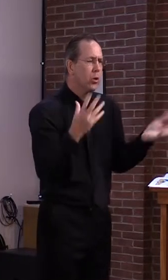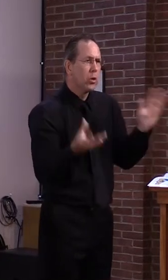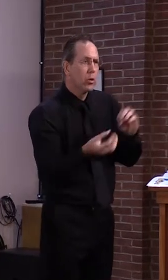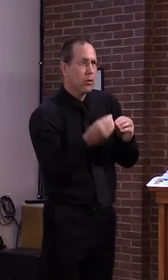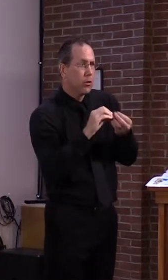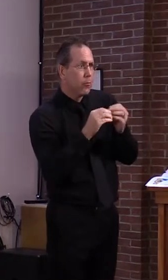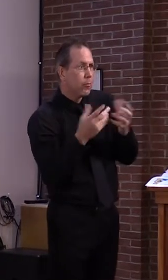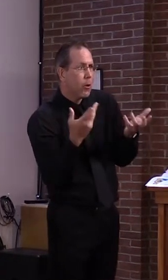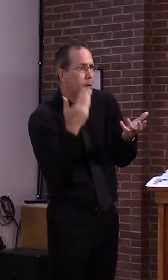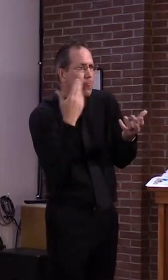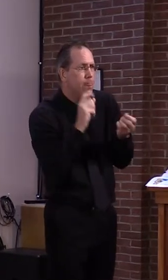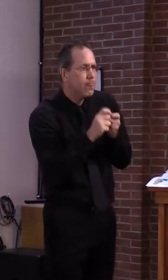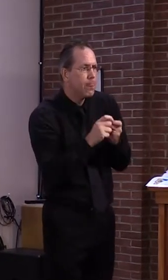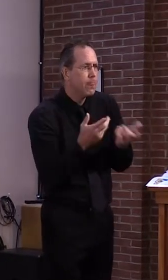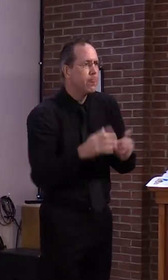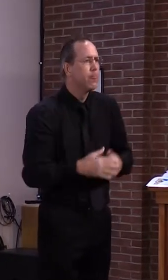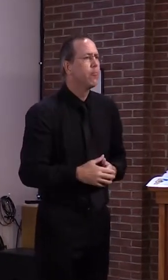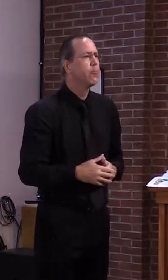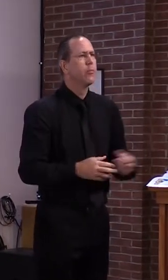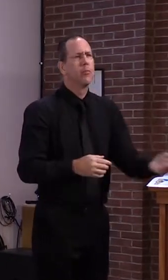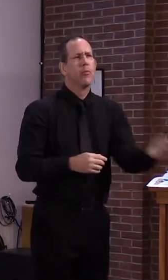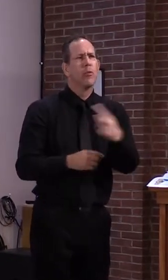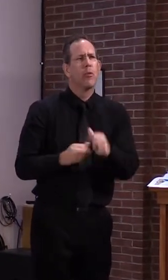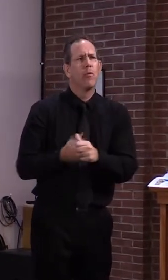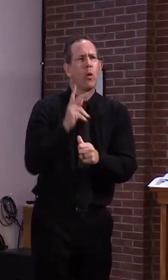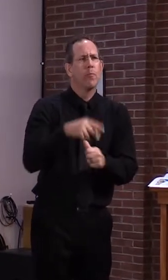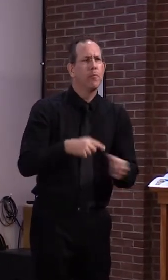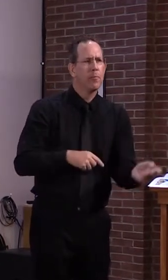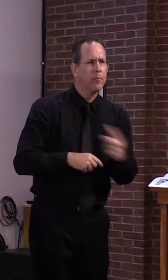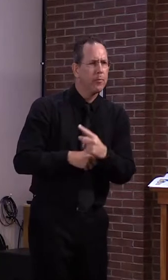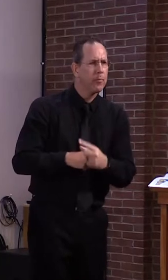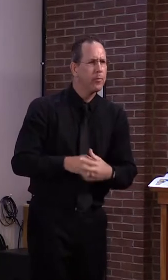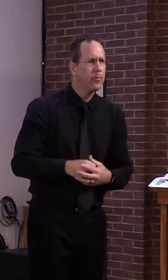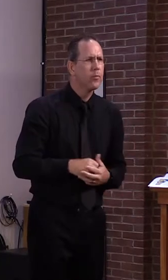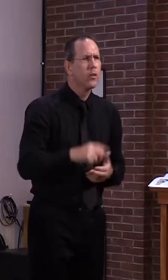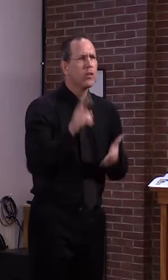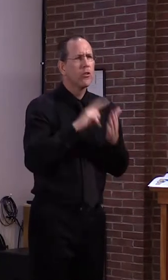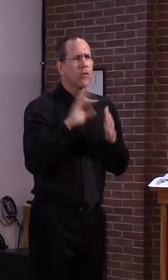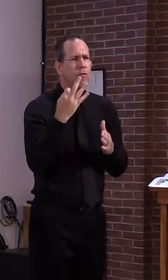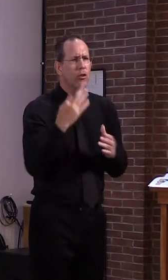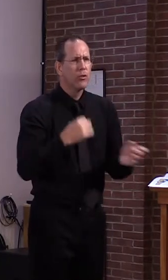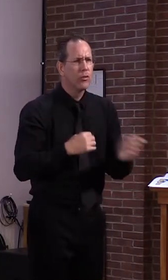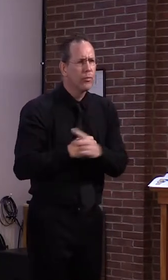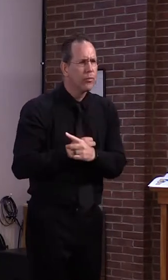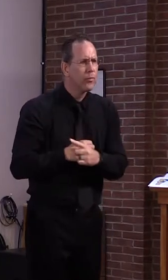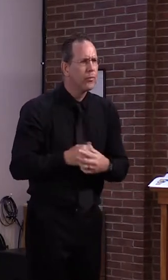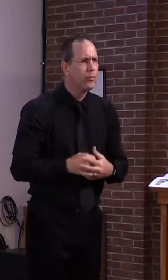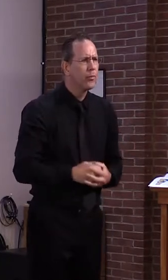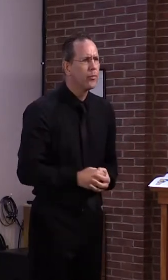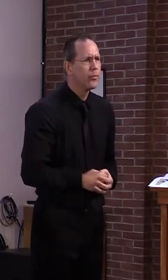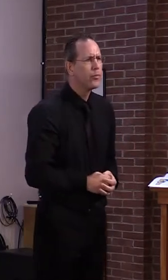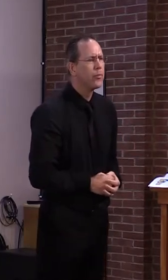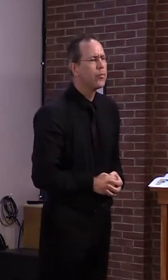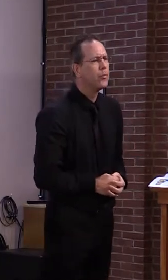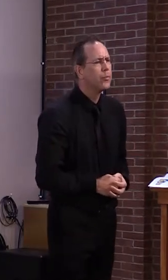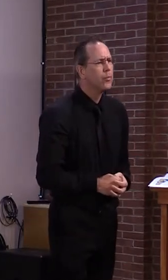question, Secretary French alluded to it, but the staffing issue as well. I'm wondering if the state has